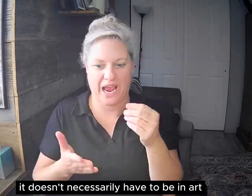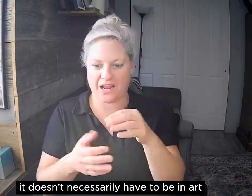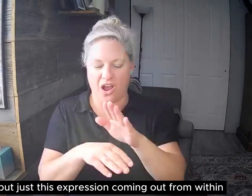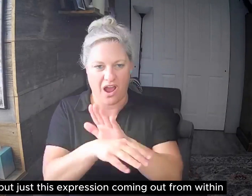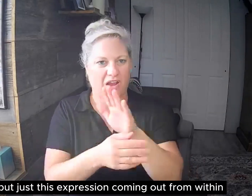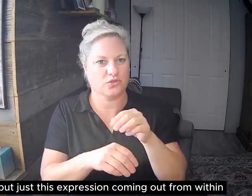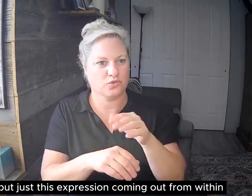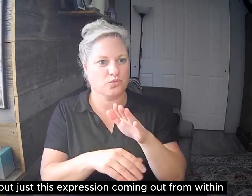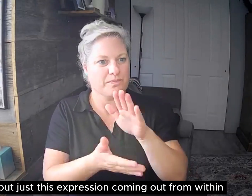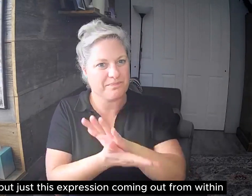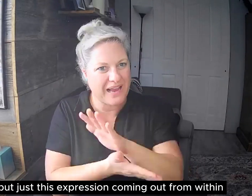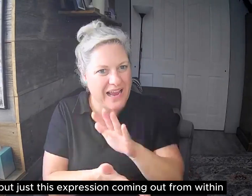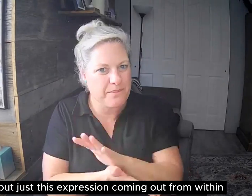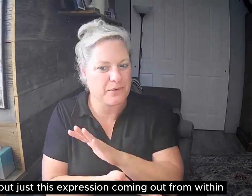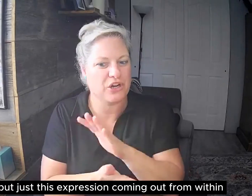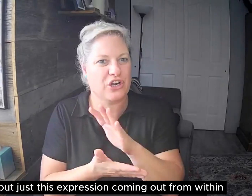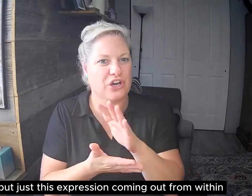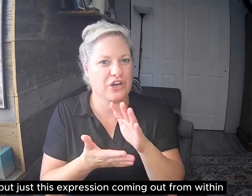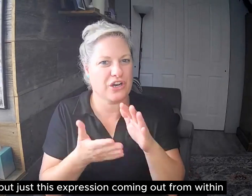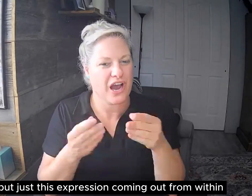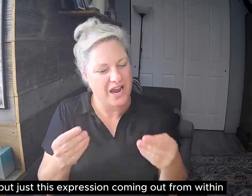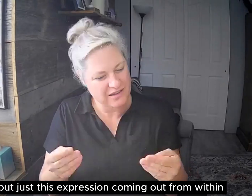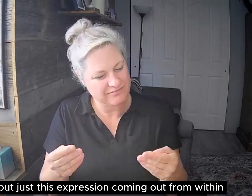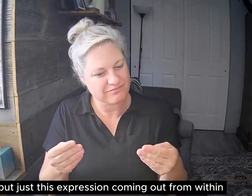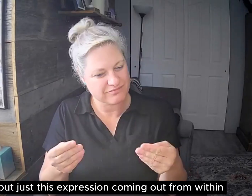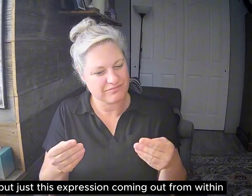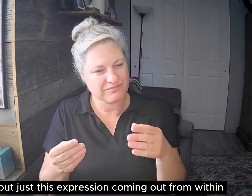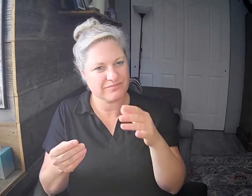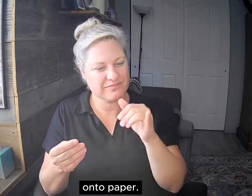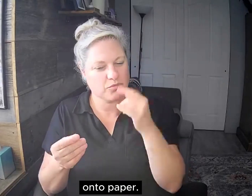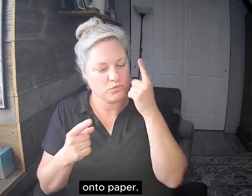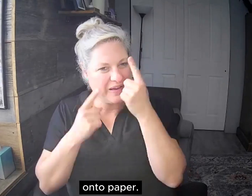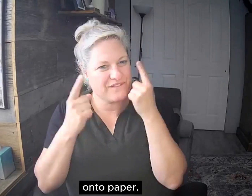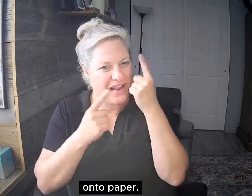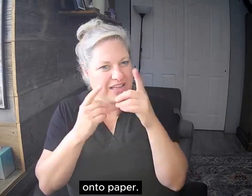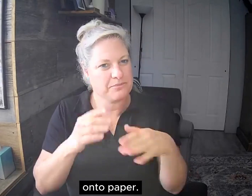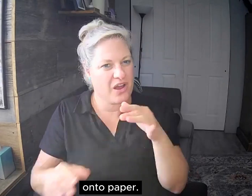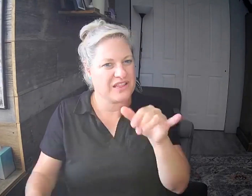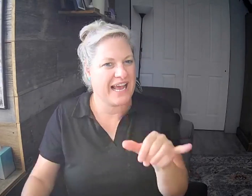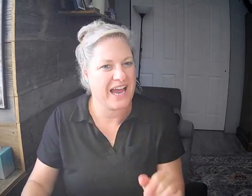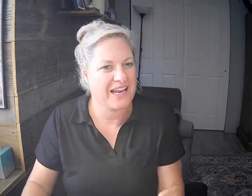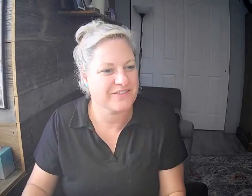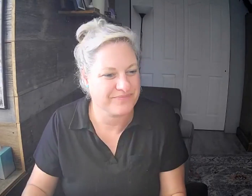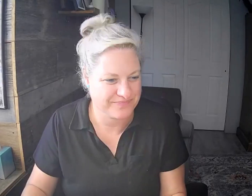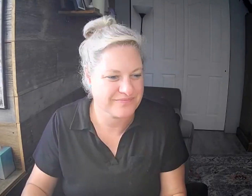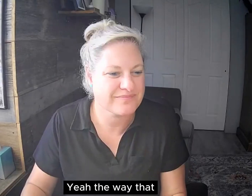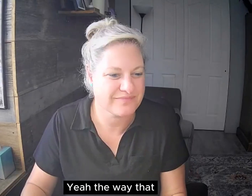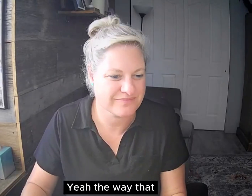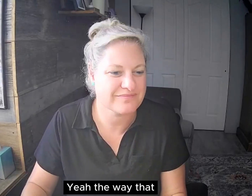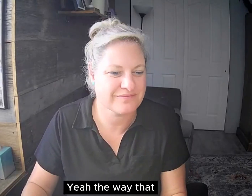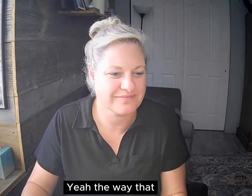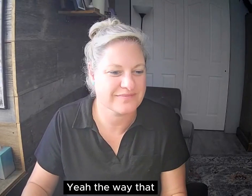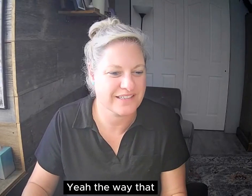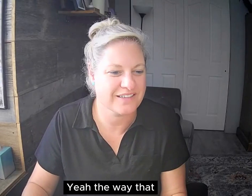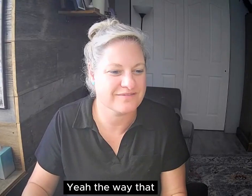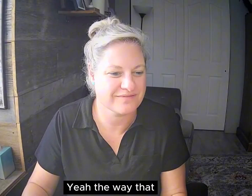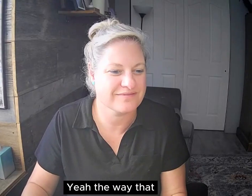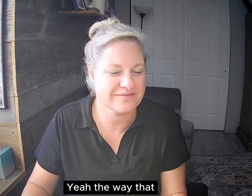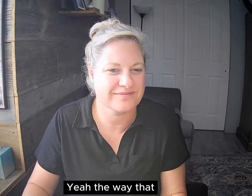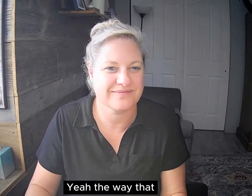but just this expression coming out from within onto paper. Yeah, the way that